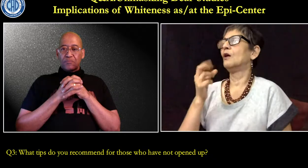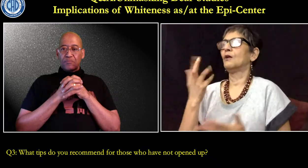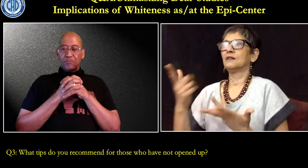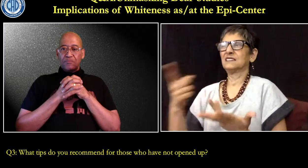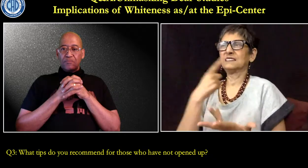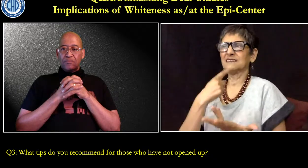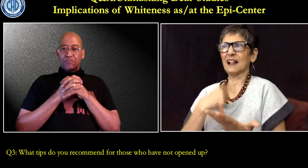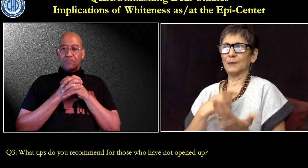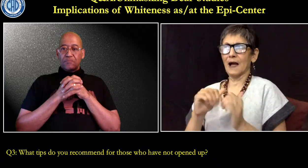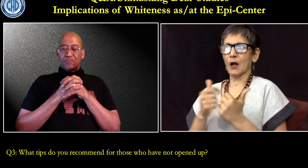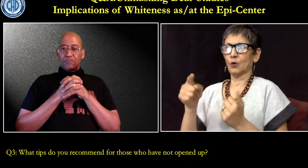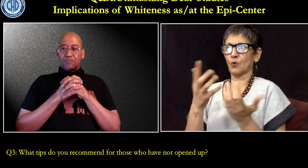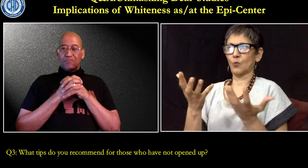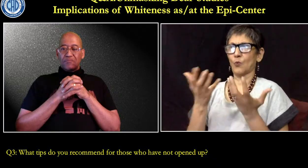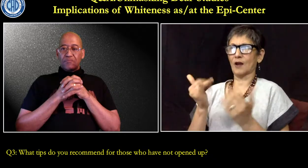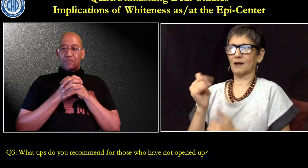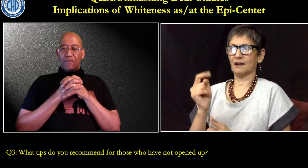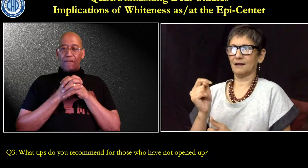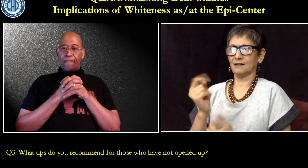chat or...